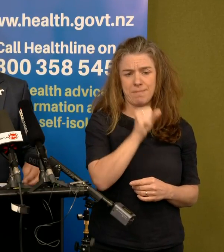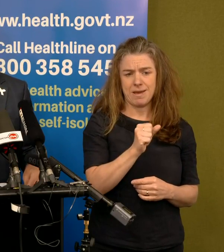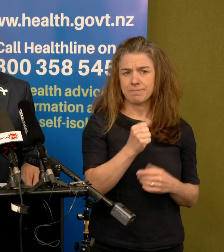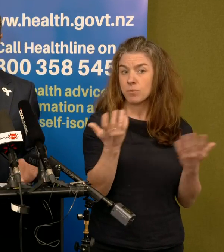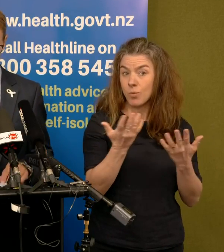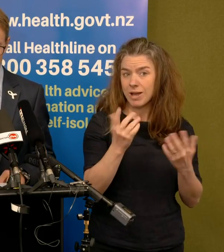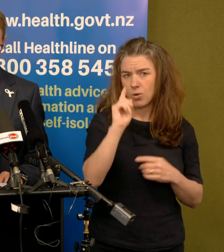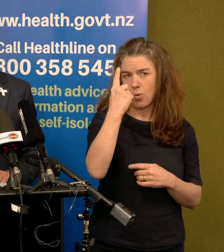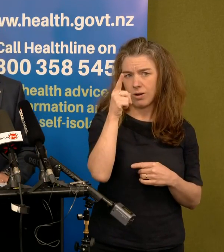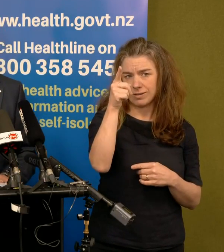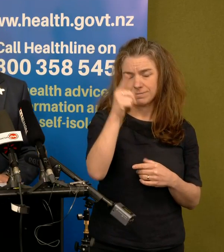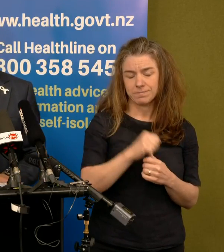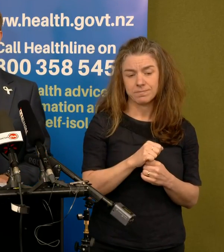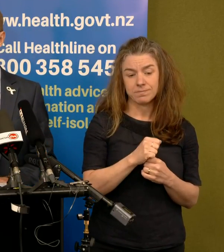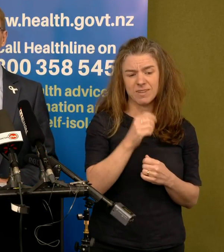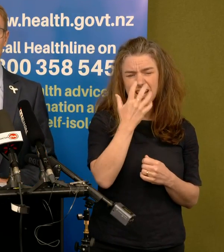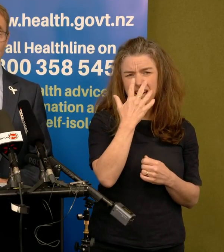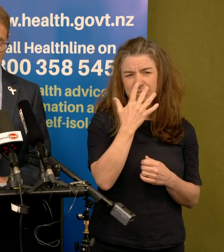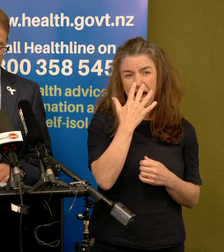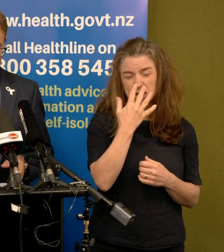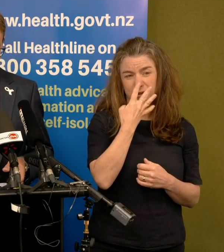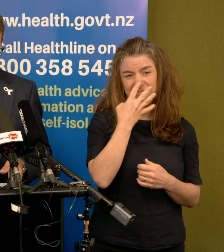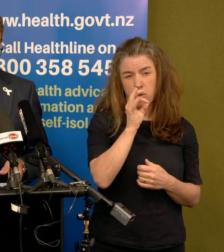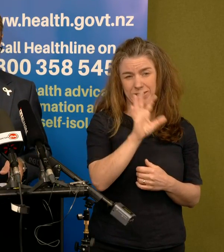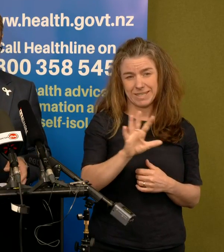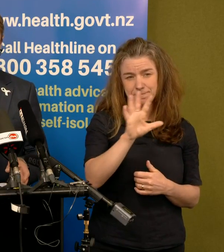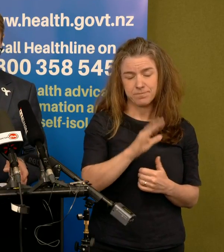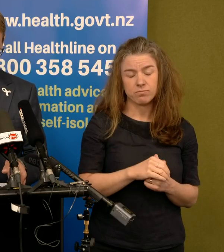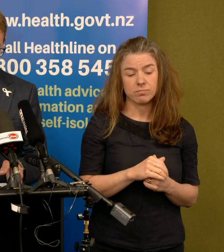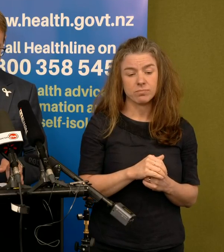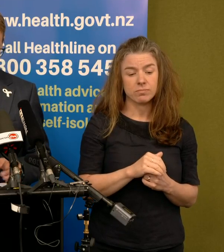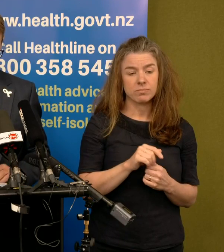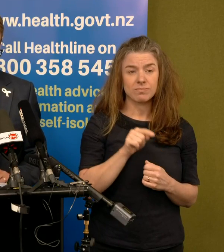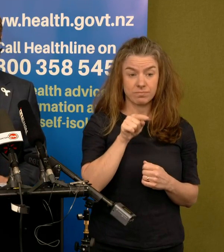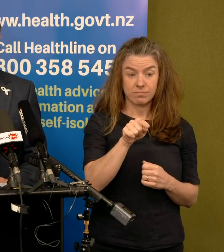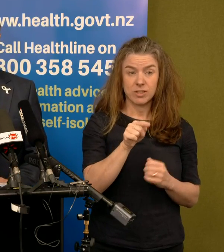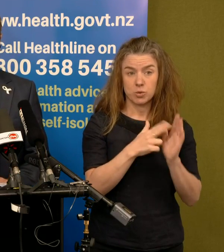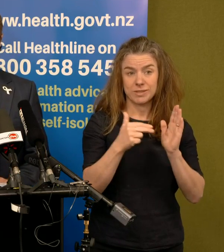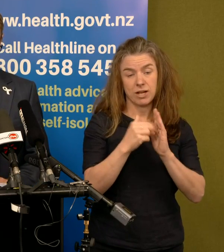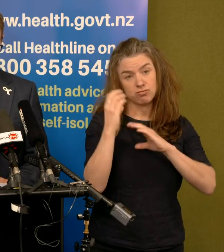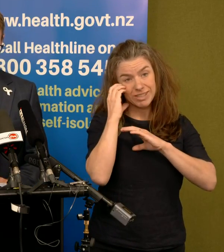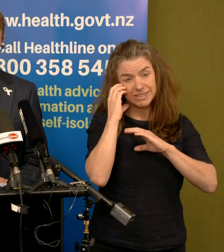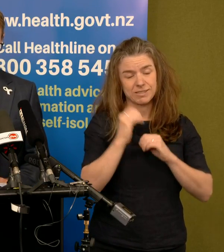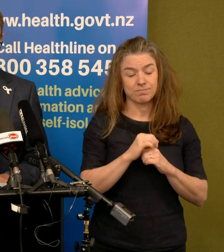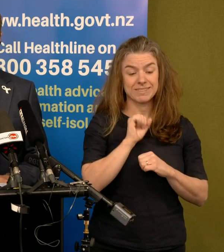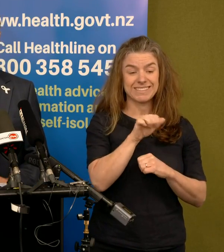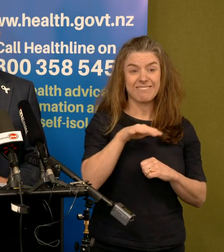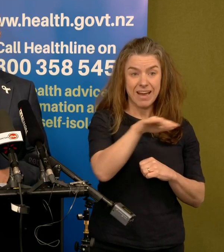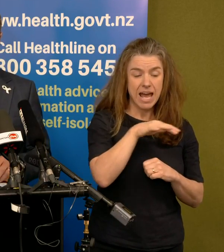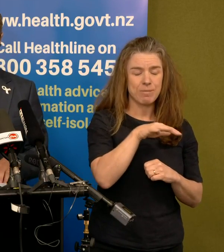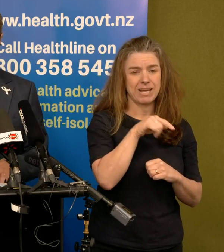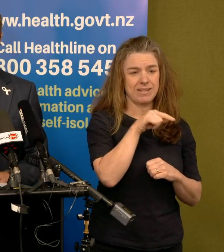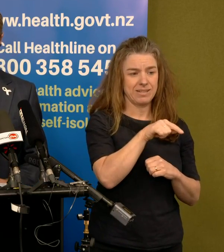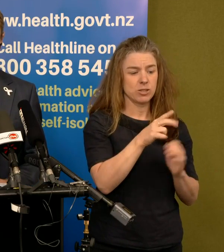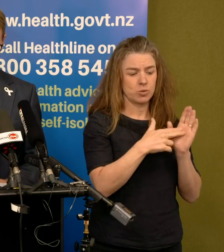his 40s who has close family, also New Zealand residents, as is this person. The family members have